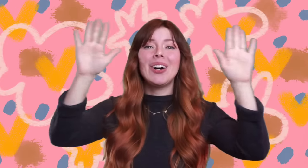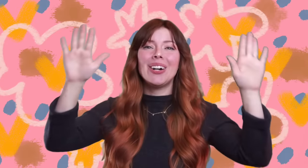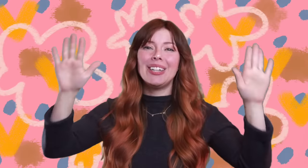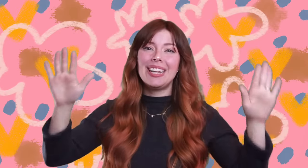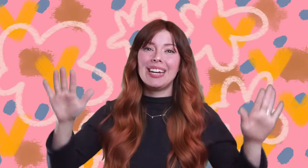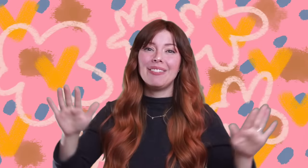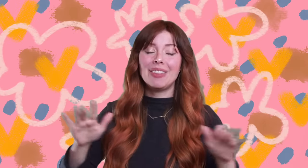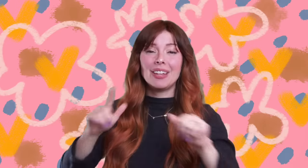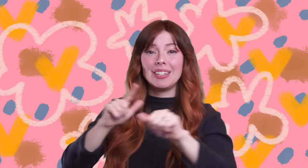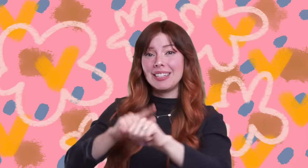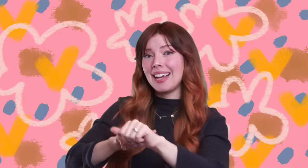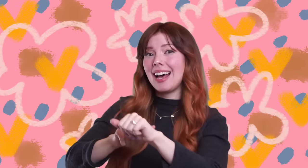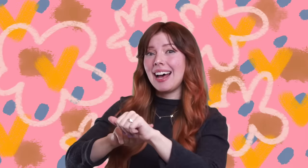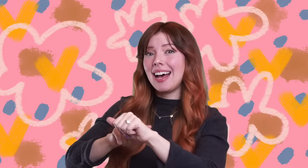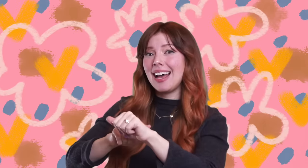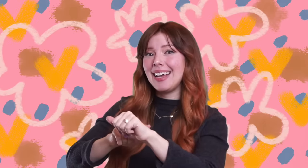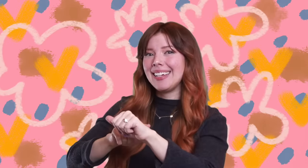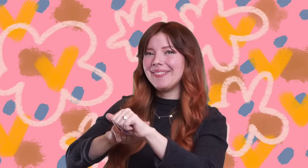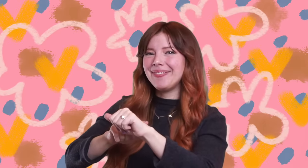all of the time.